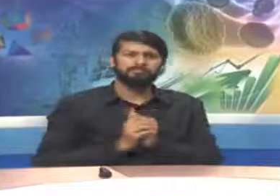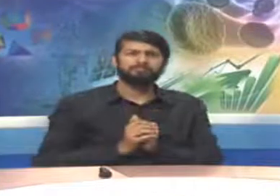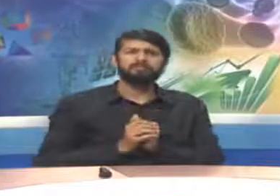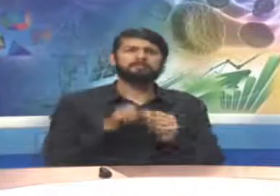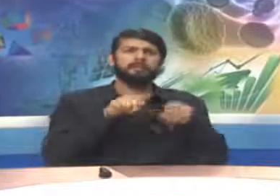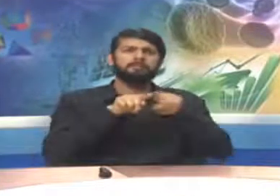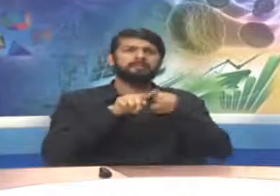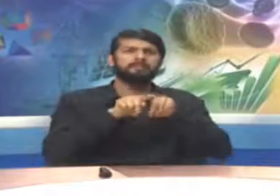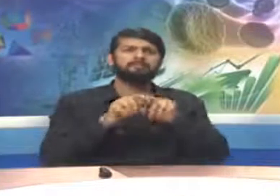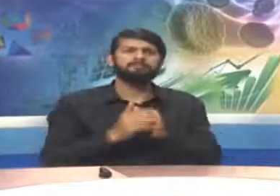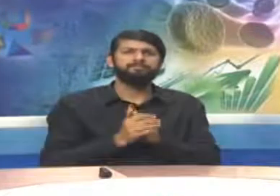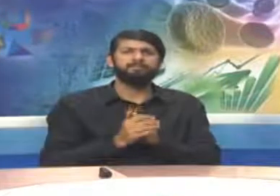democracy.